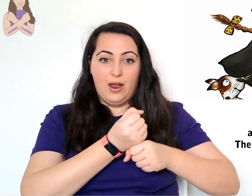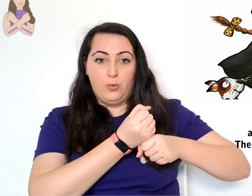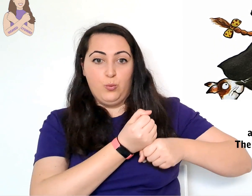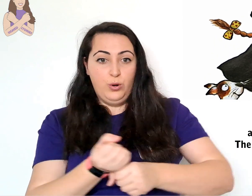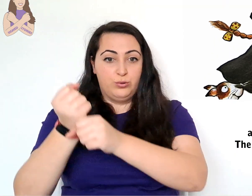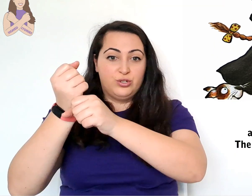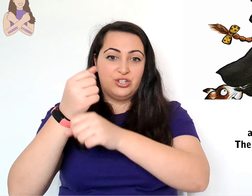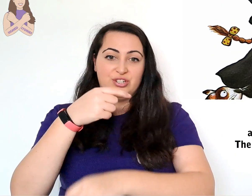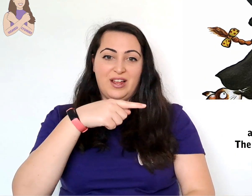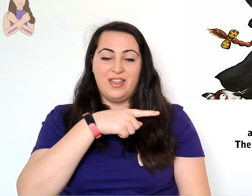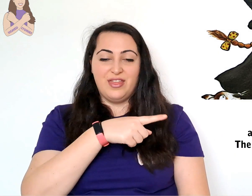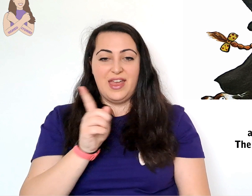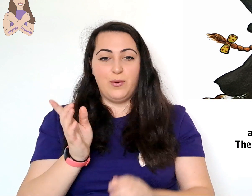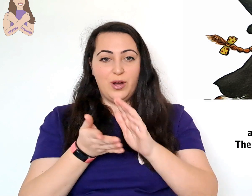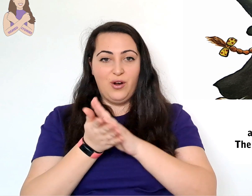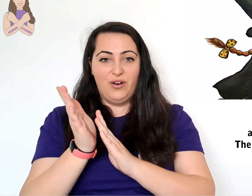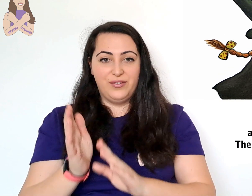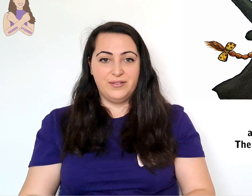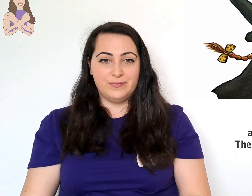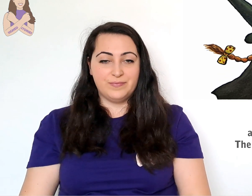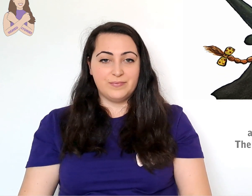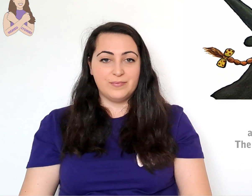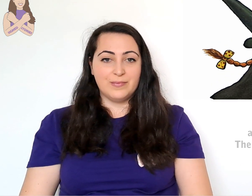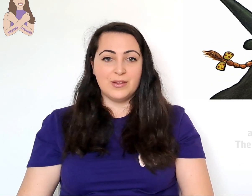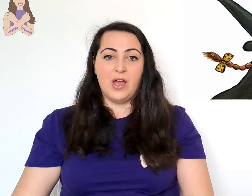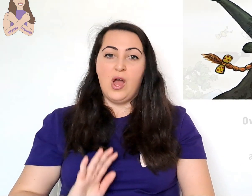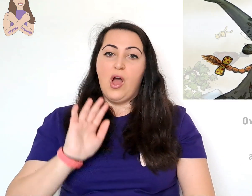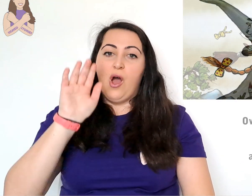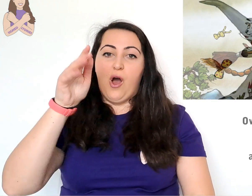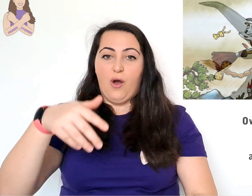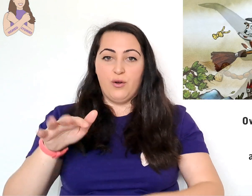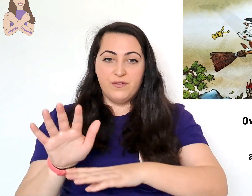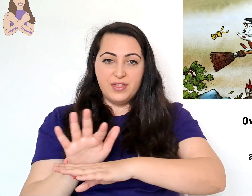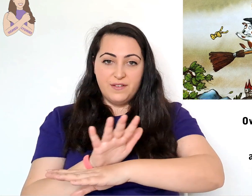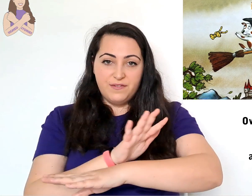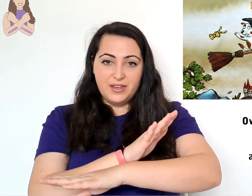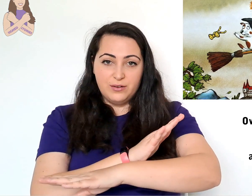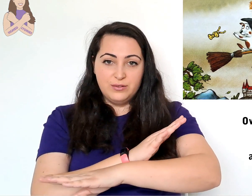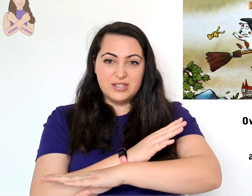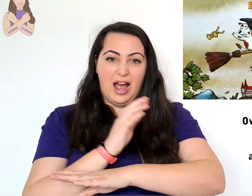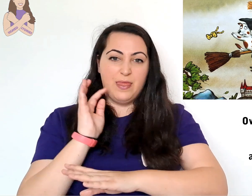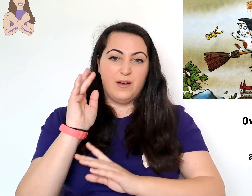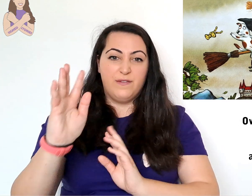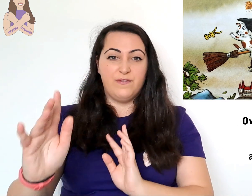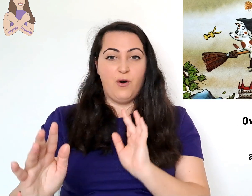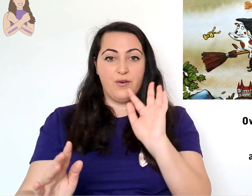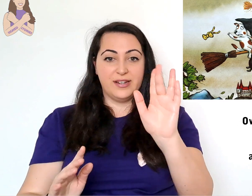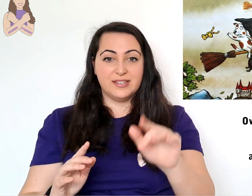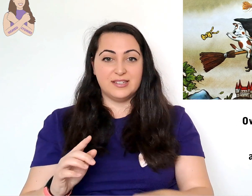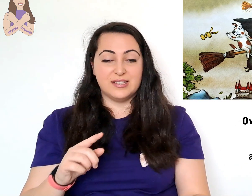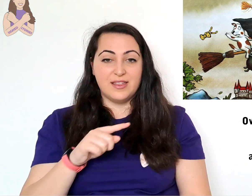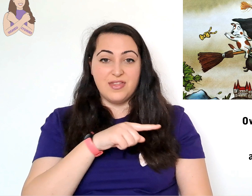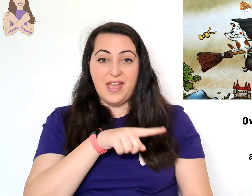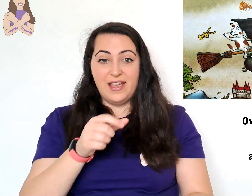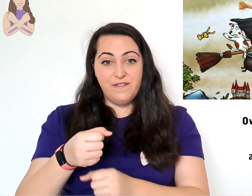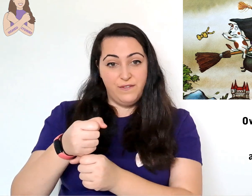and whoosh, they were gone. Over the fields and the forests they